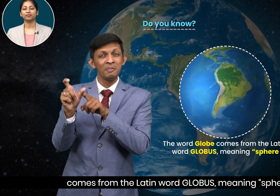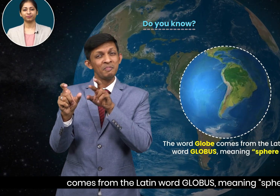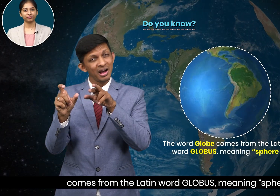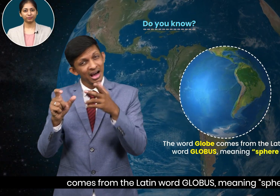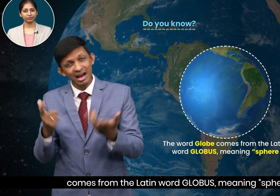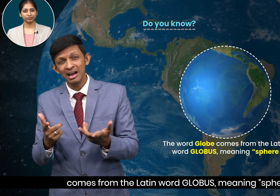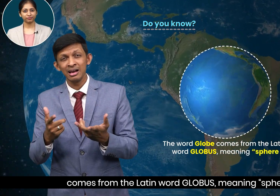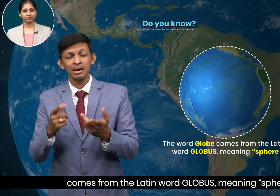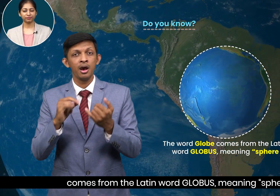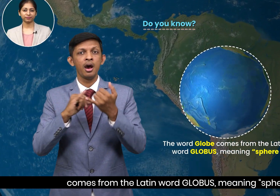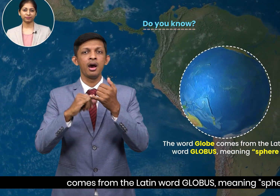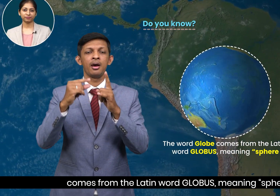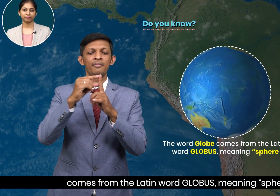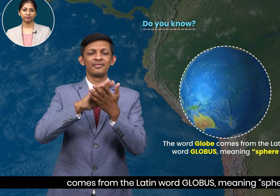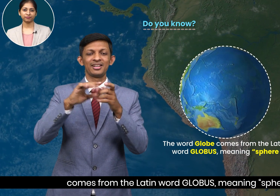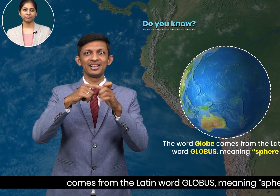sphere.